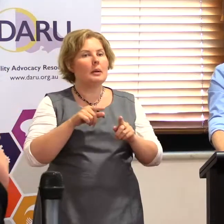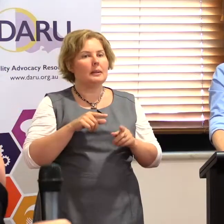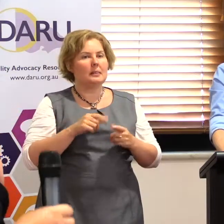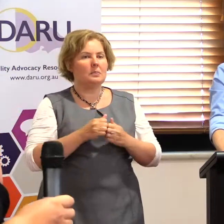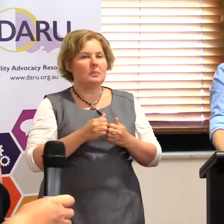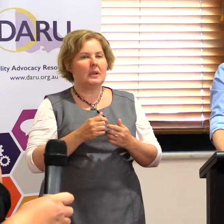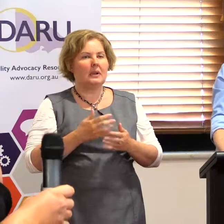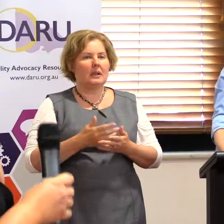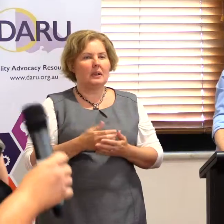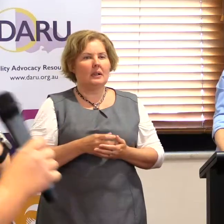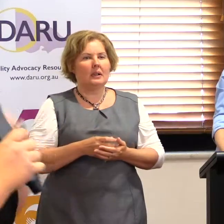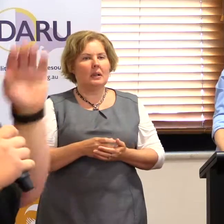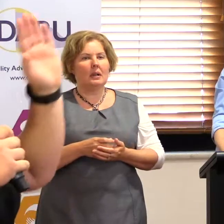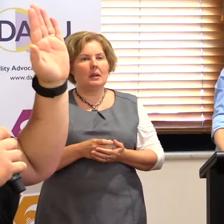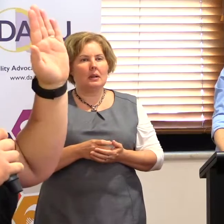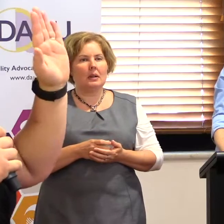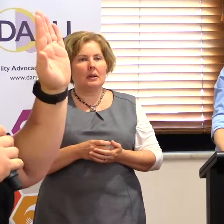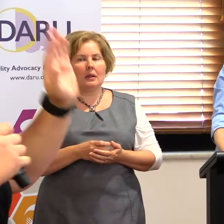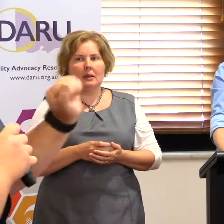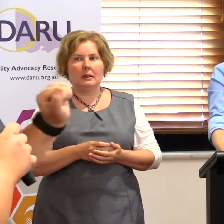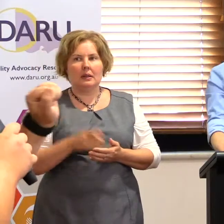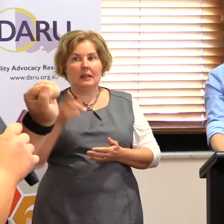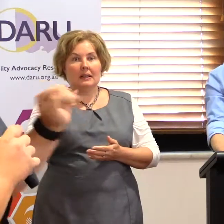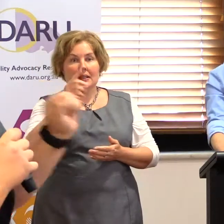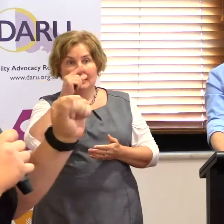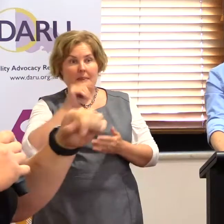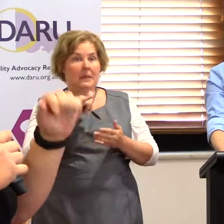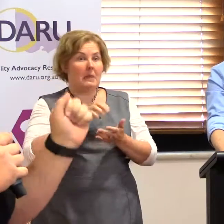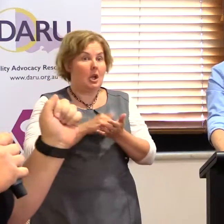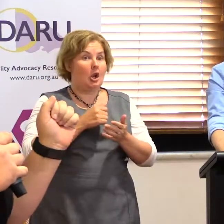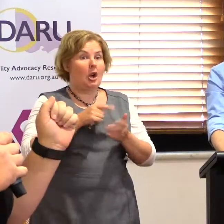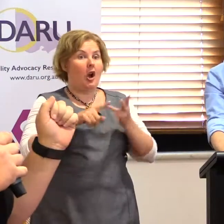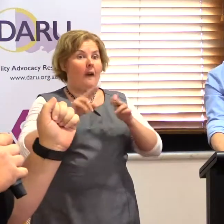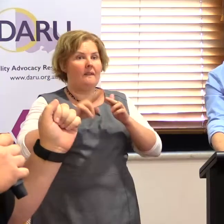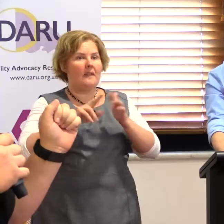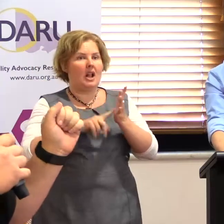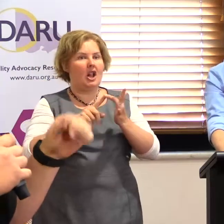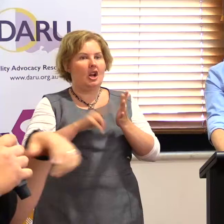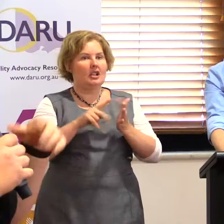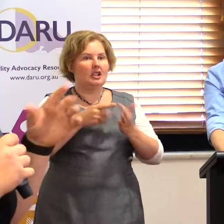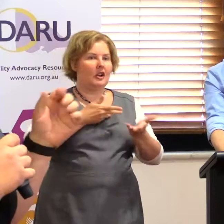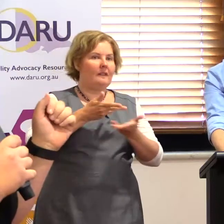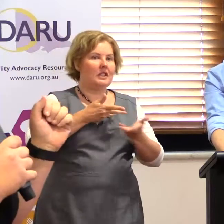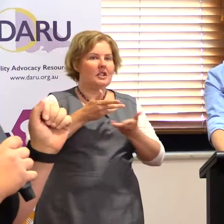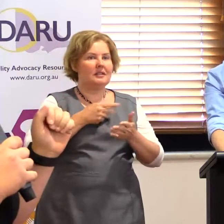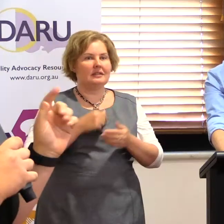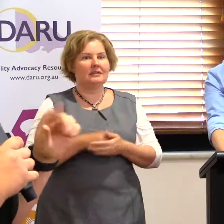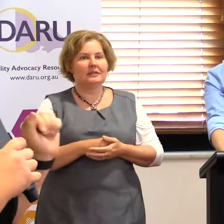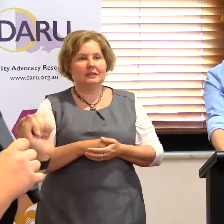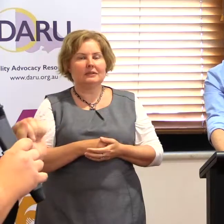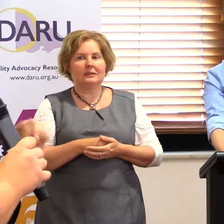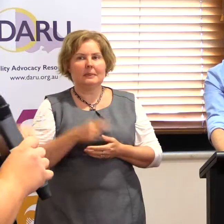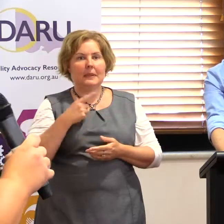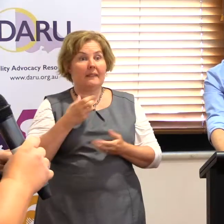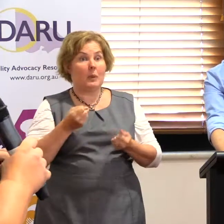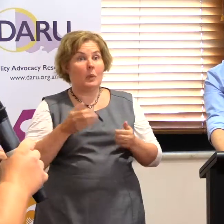not answering your question. Can we take this conversation offline? Yeah, I think that would be better. Okay, it'd probably be a better way